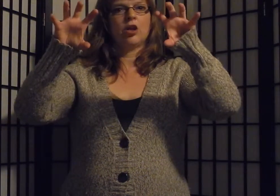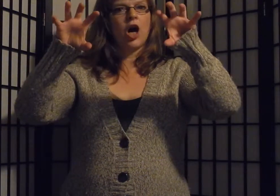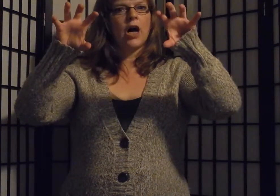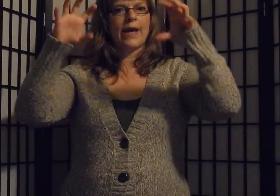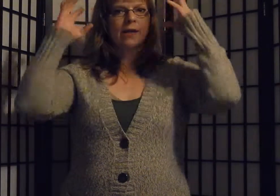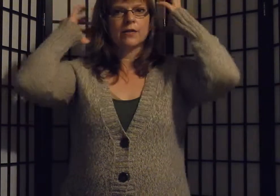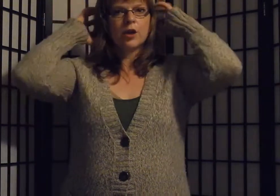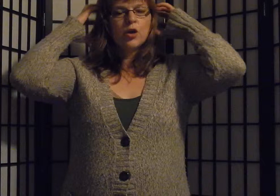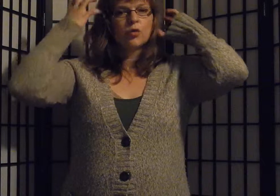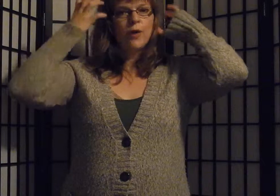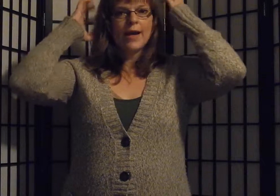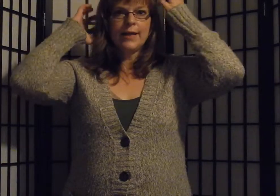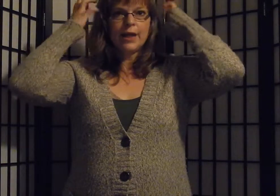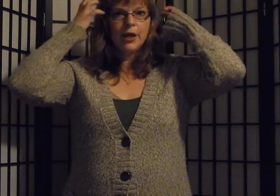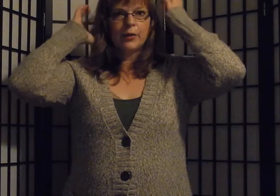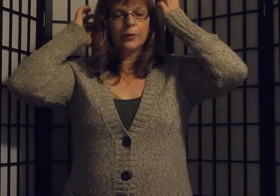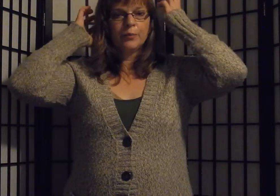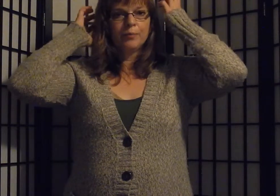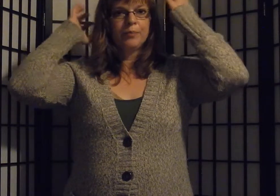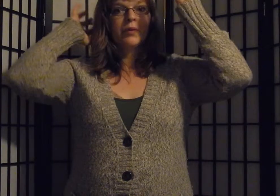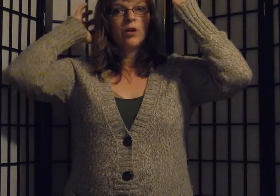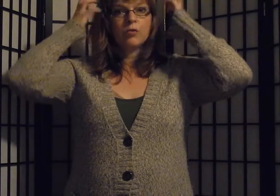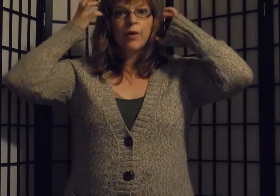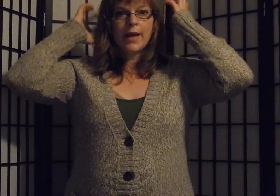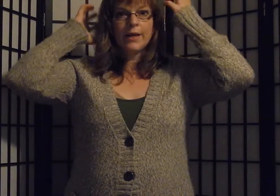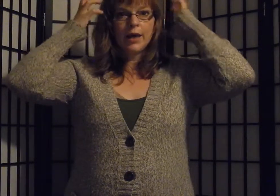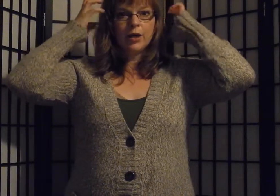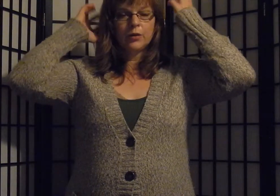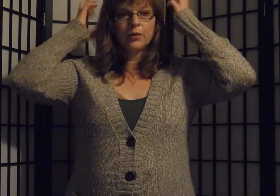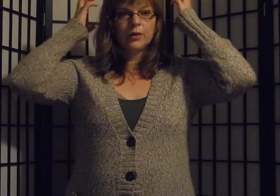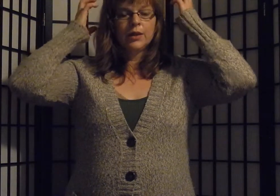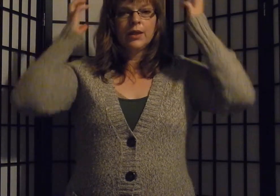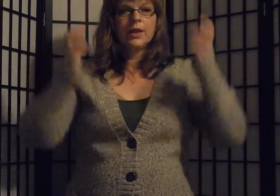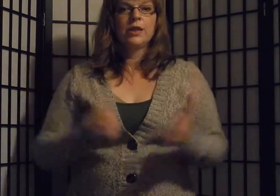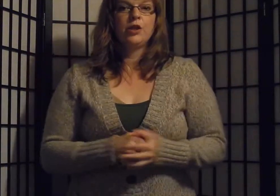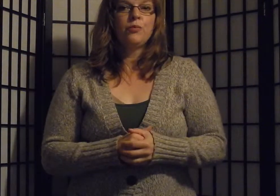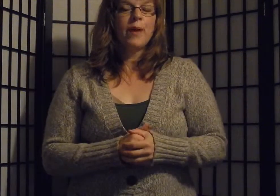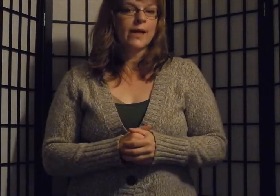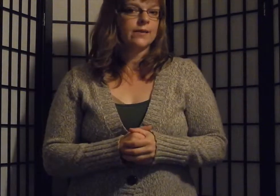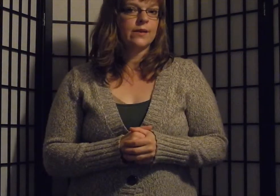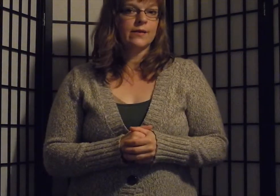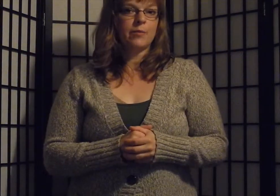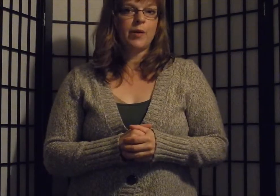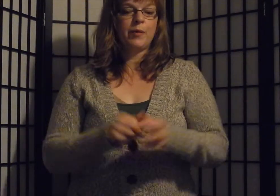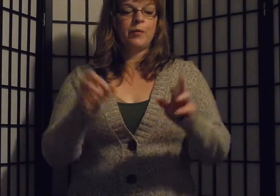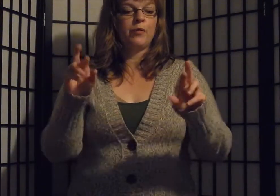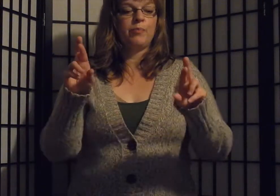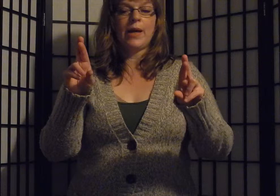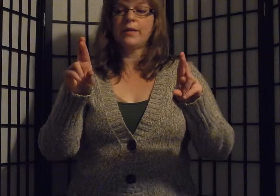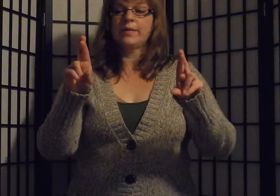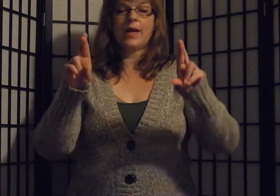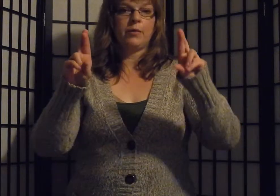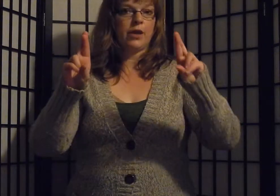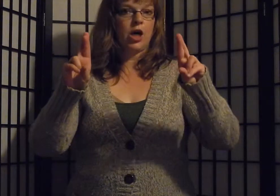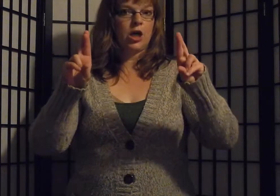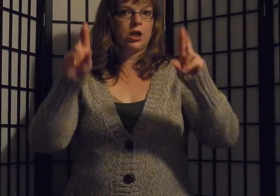claw hands. Radio, radio. You might see some people make this sign with